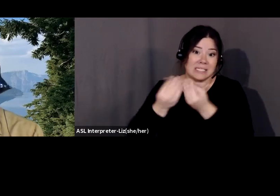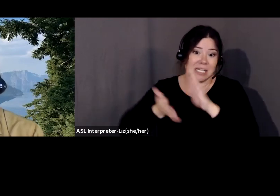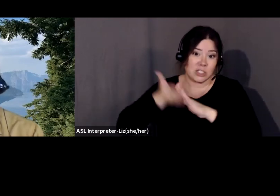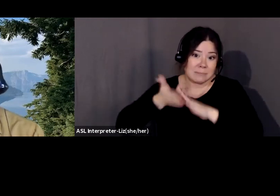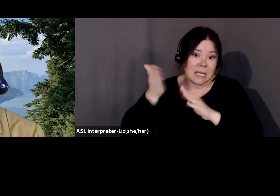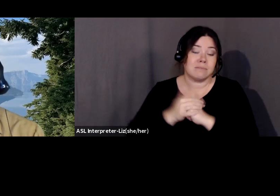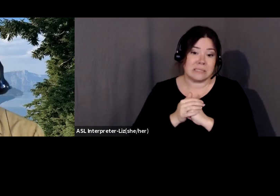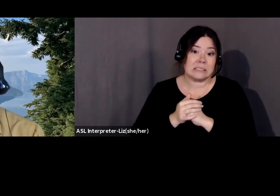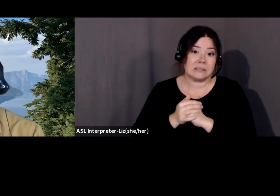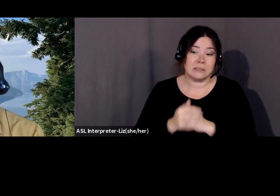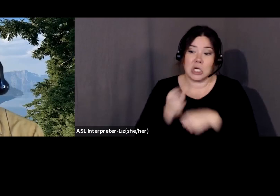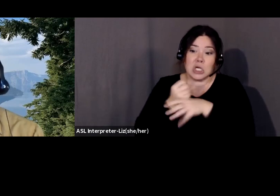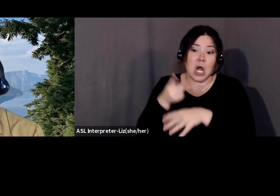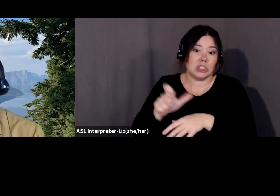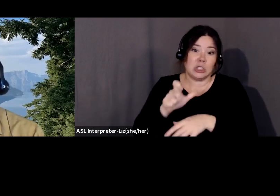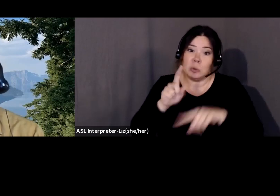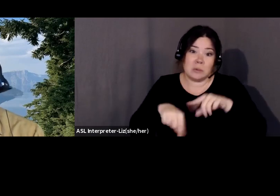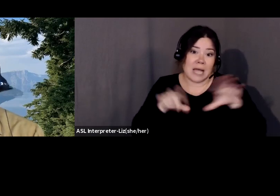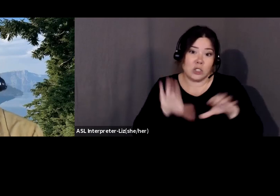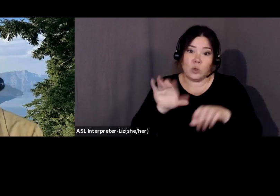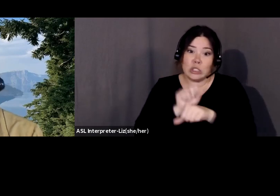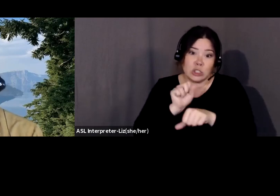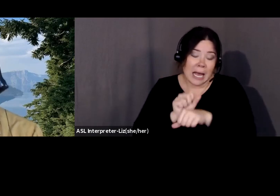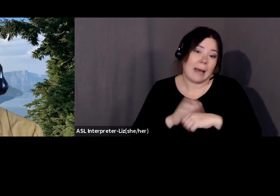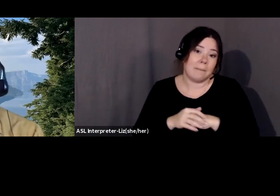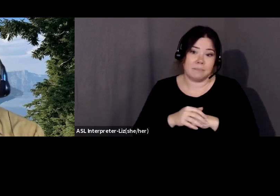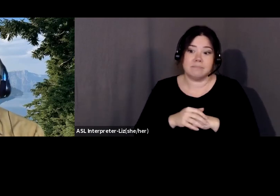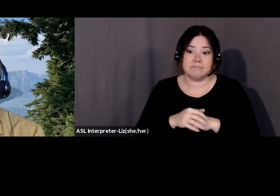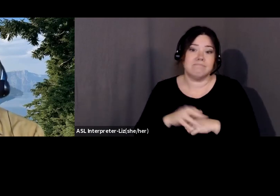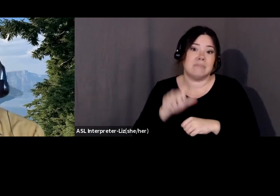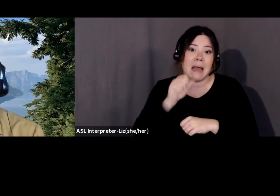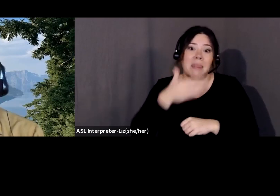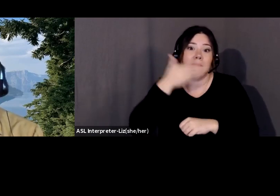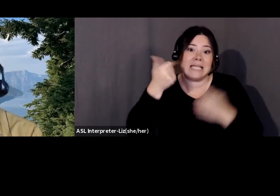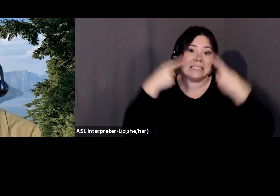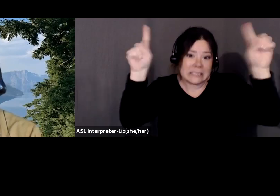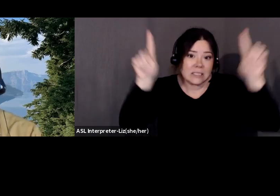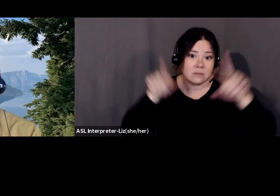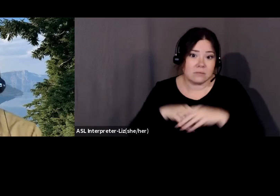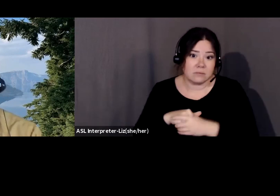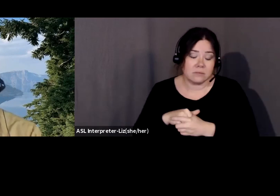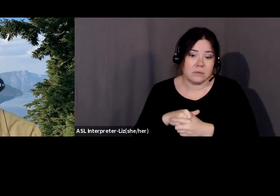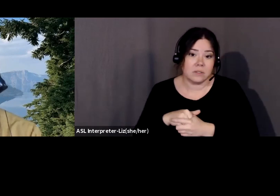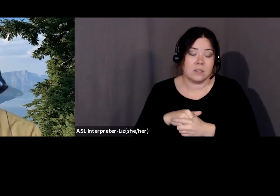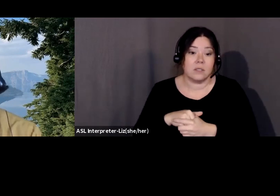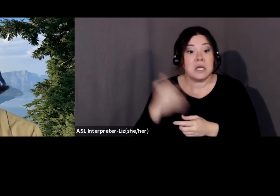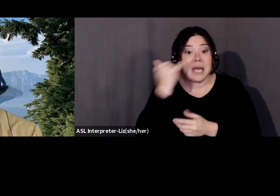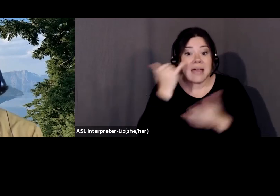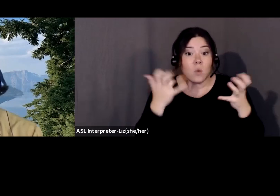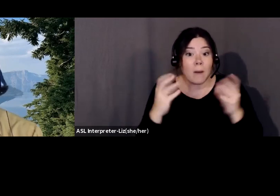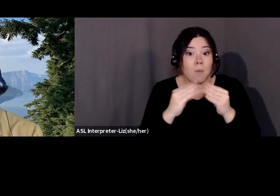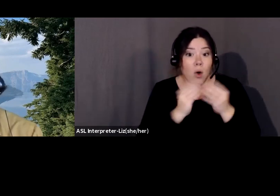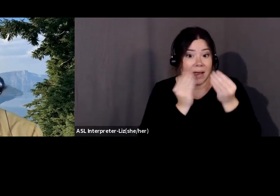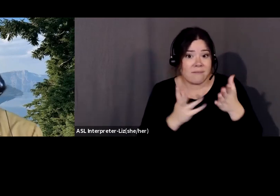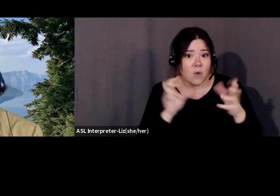their jobs and being as effective as they could be. So if you would like additional information on this, you can